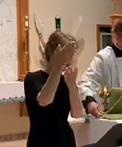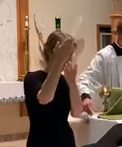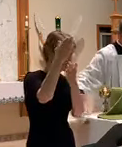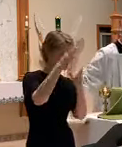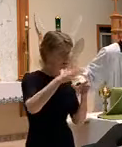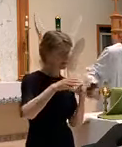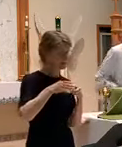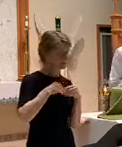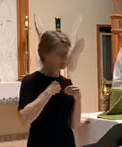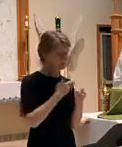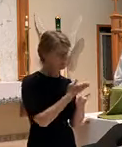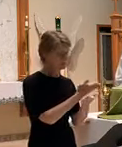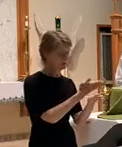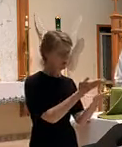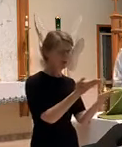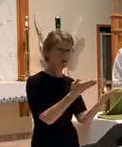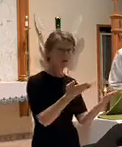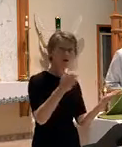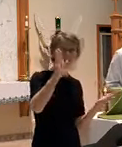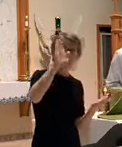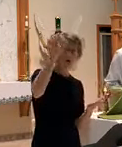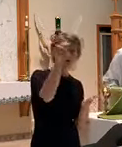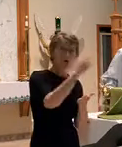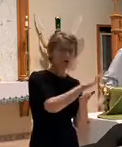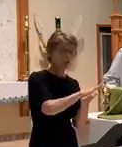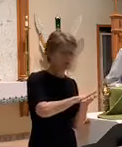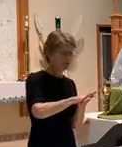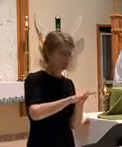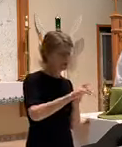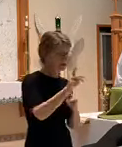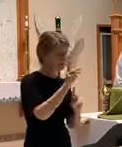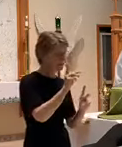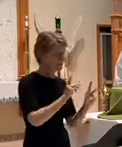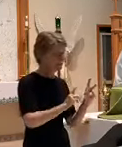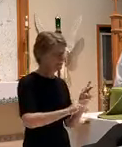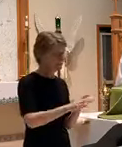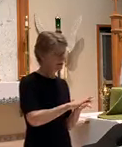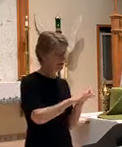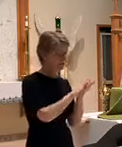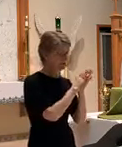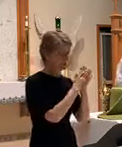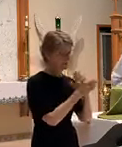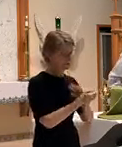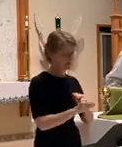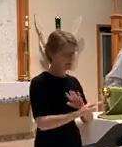Thank you.